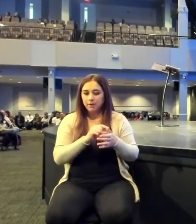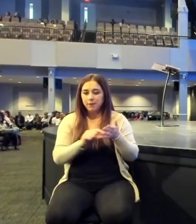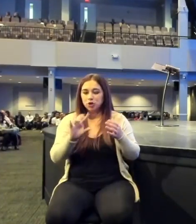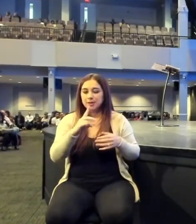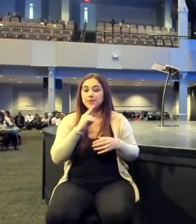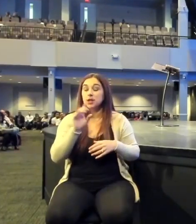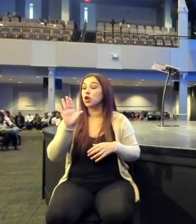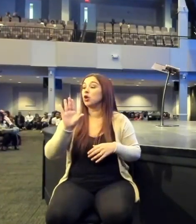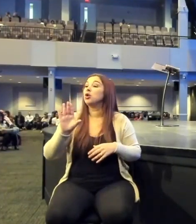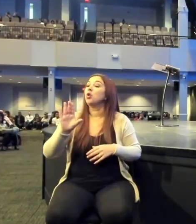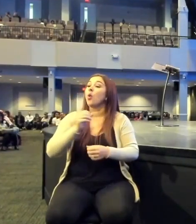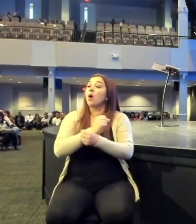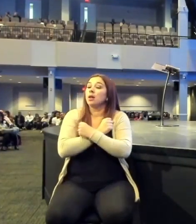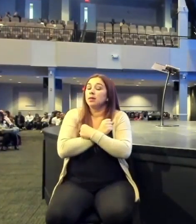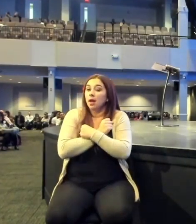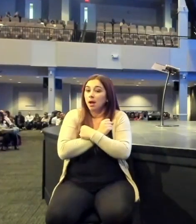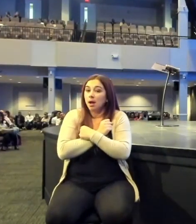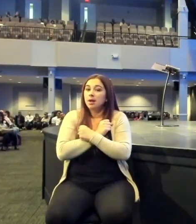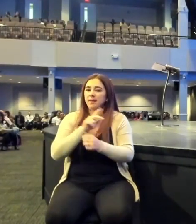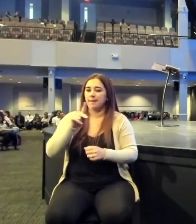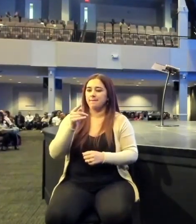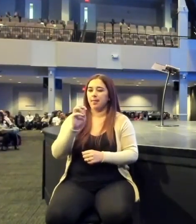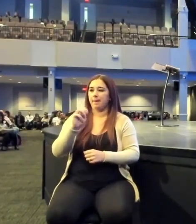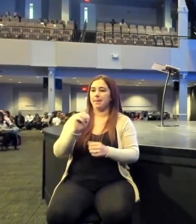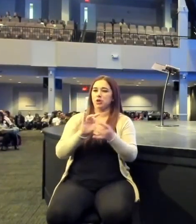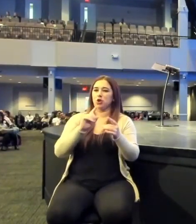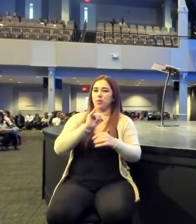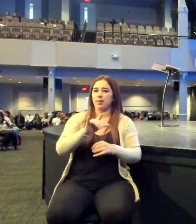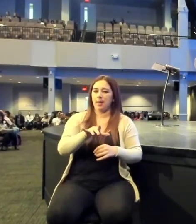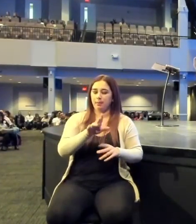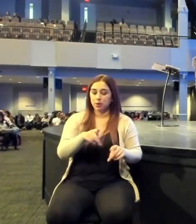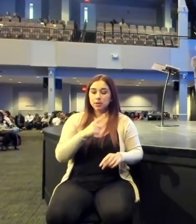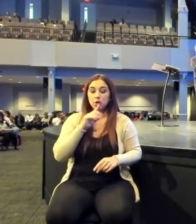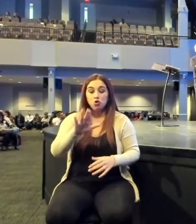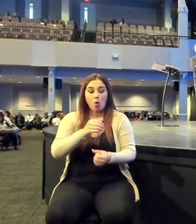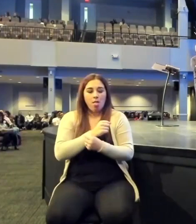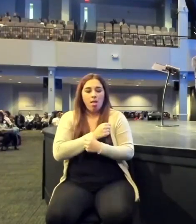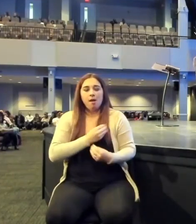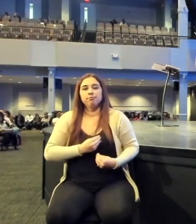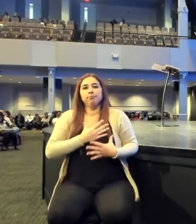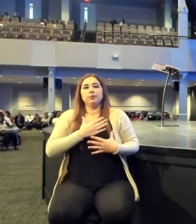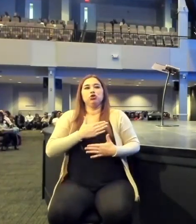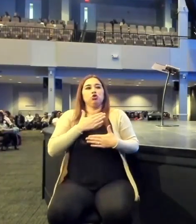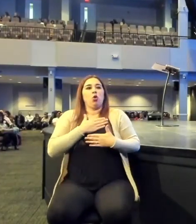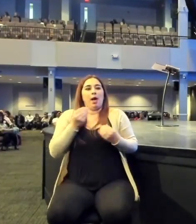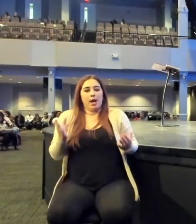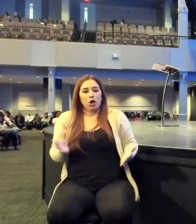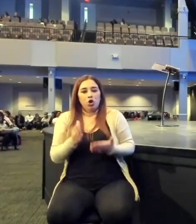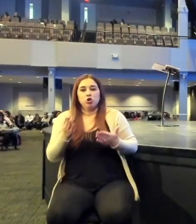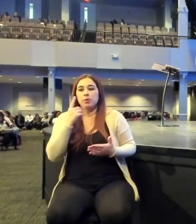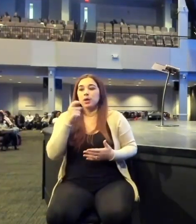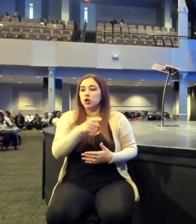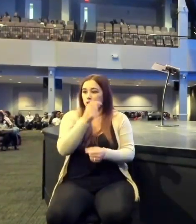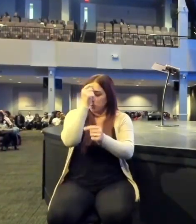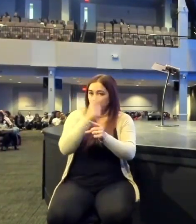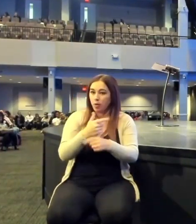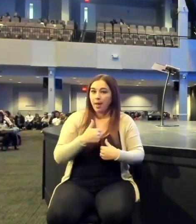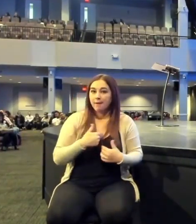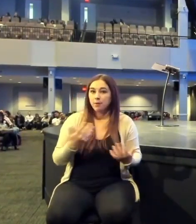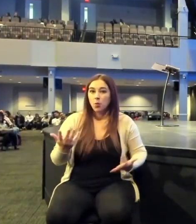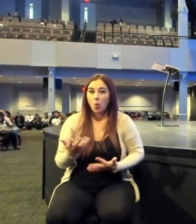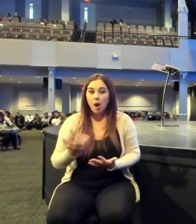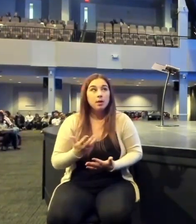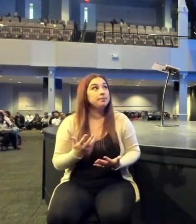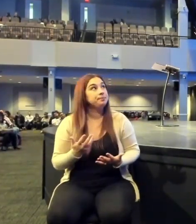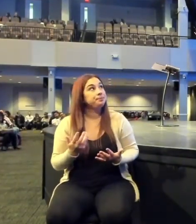he says, your love, Philemon talking to this gentleman, your love has given me great joy and encouragement because you, brother, have what?